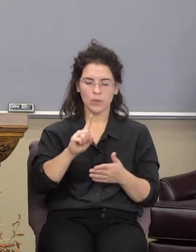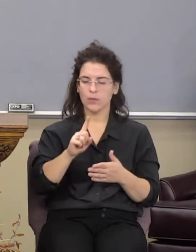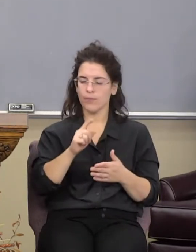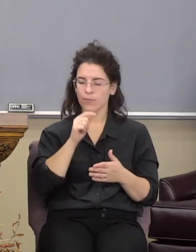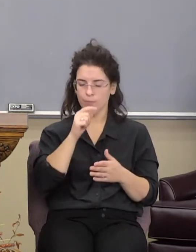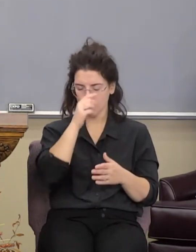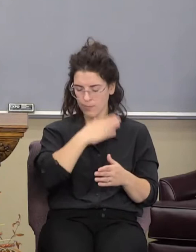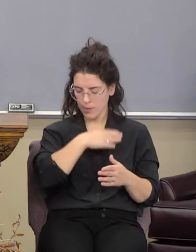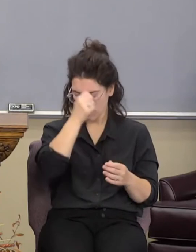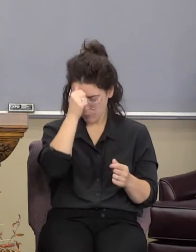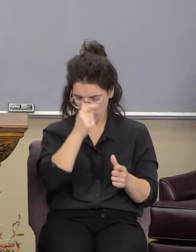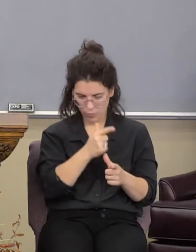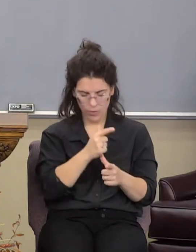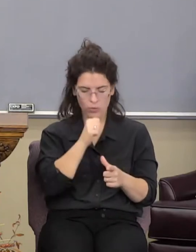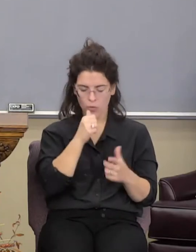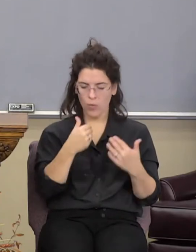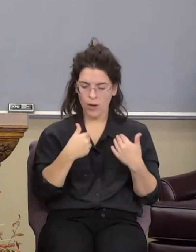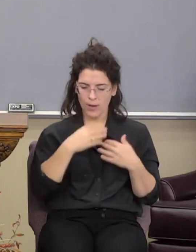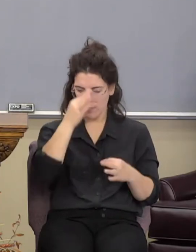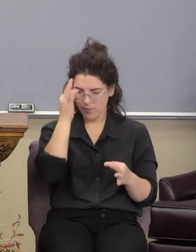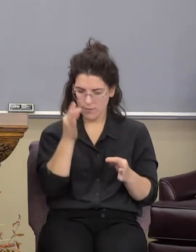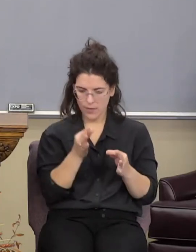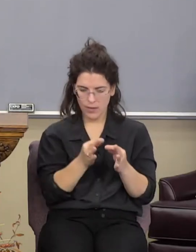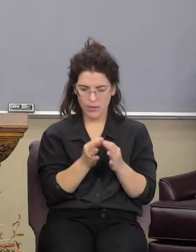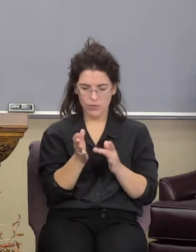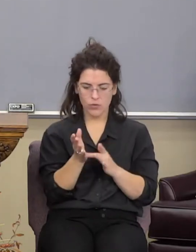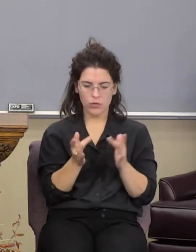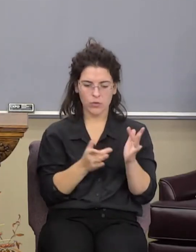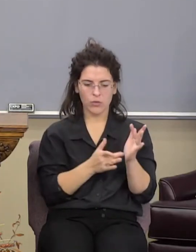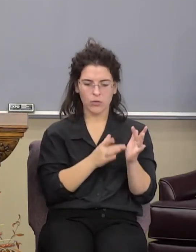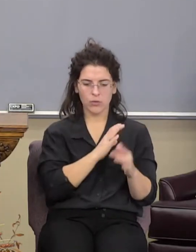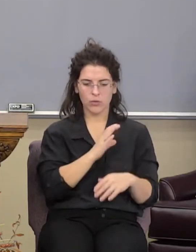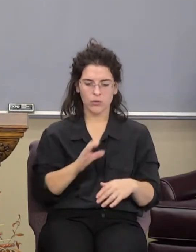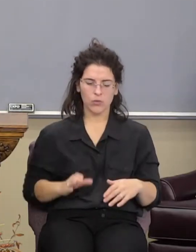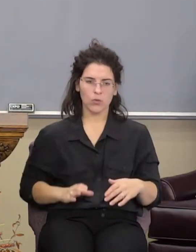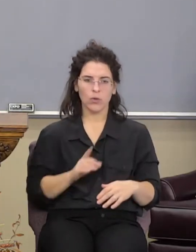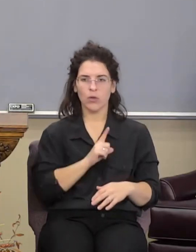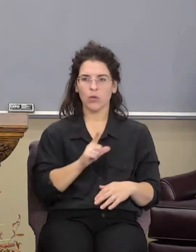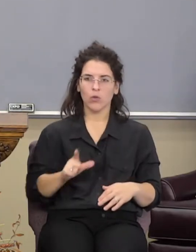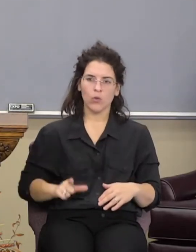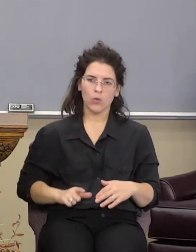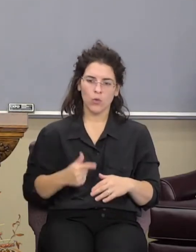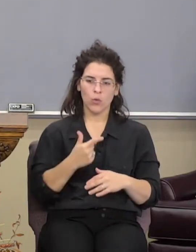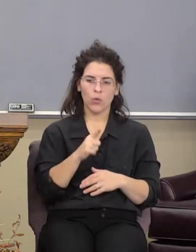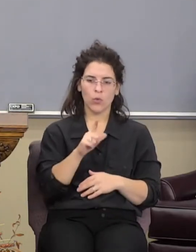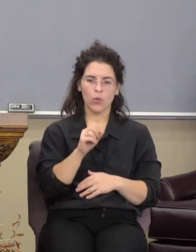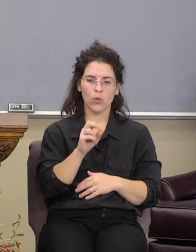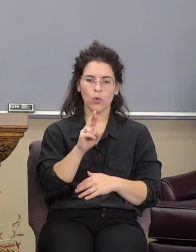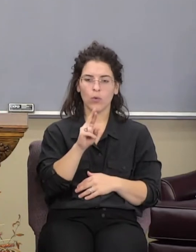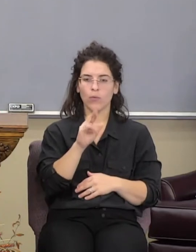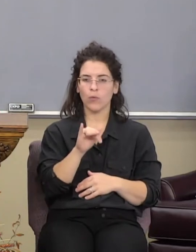Jesus Christ, the Lord of glory, with respect of who?